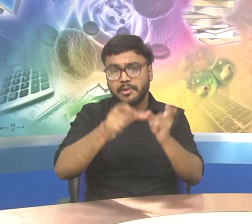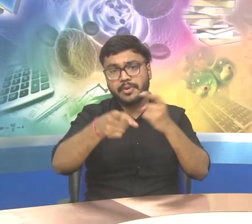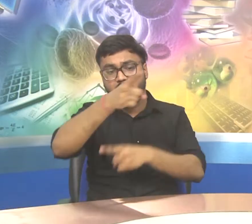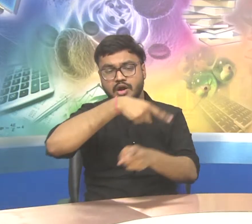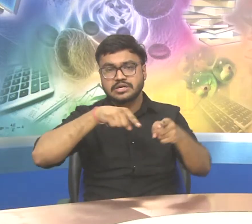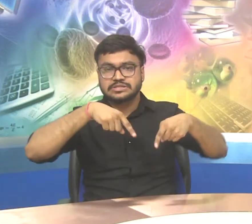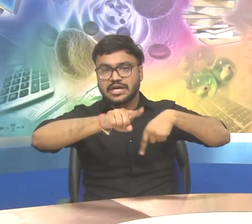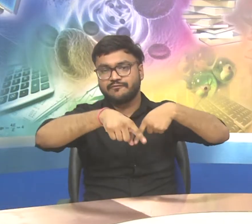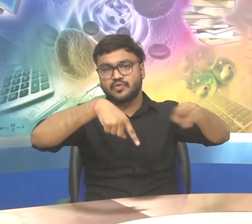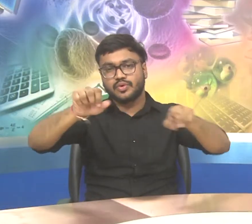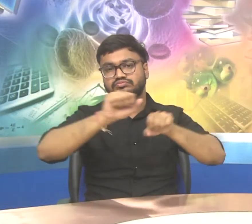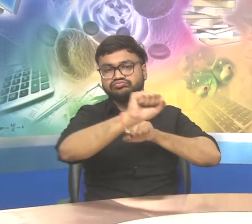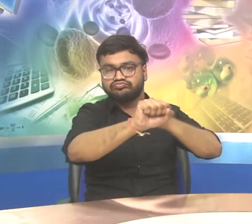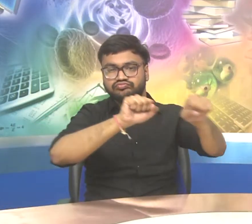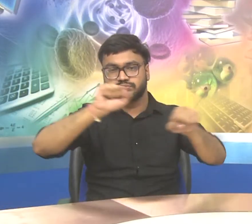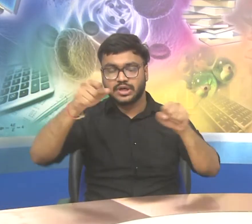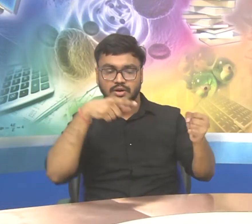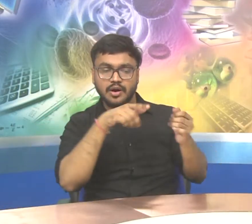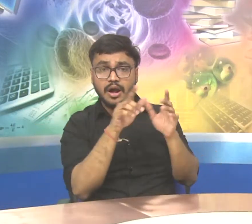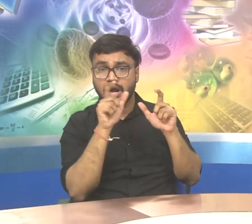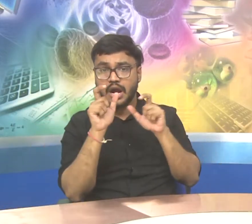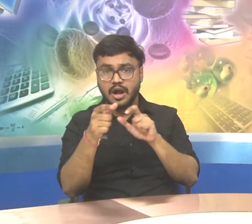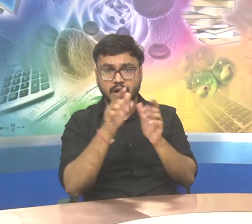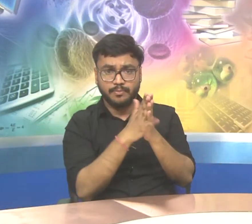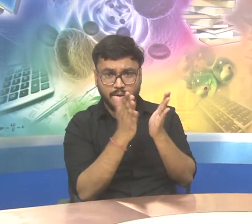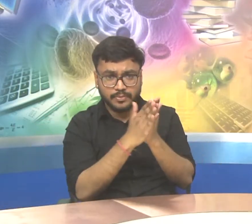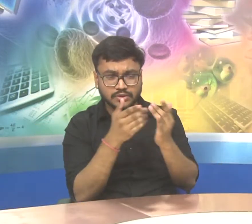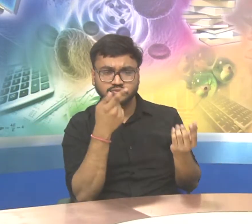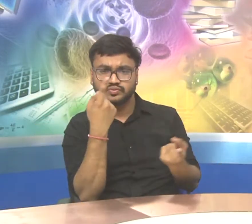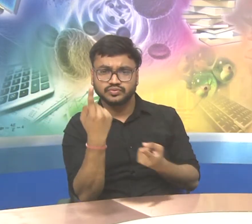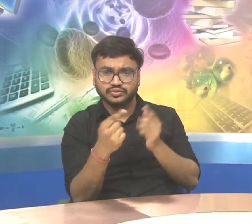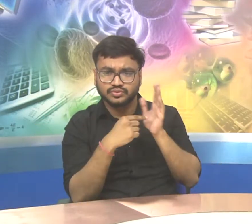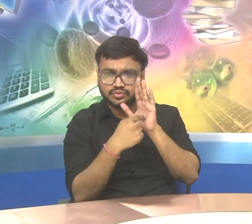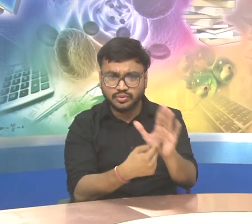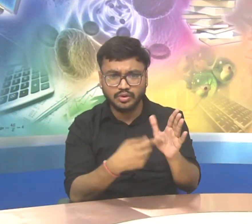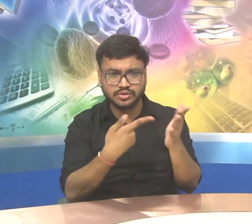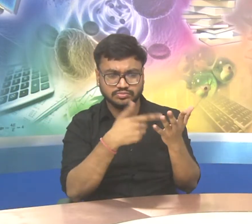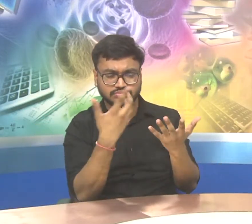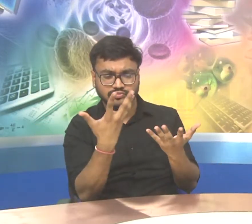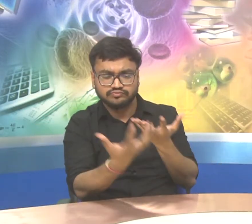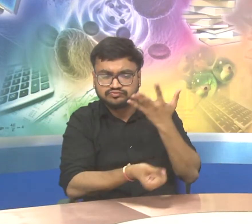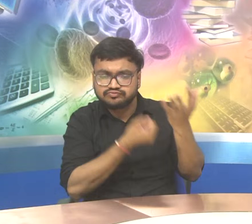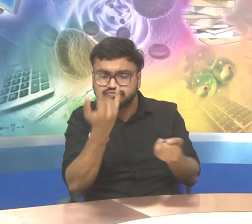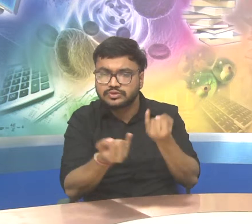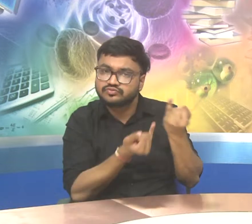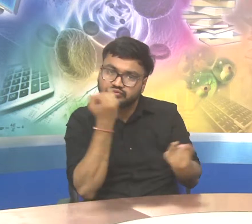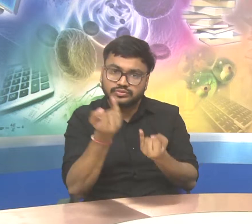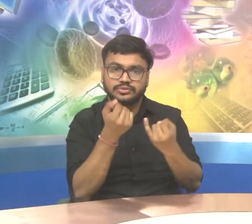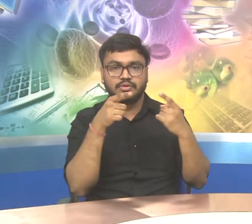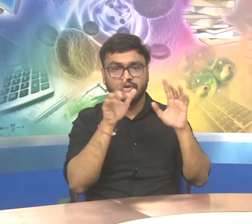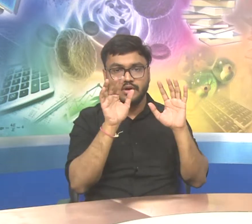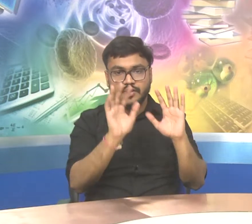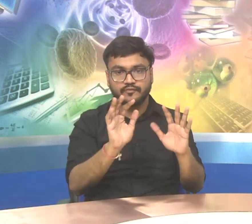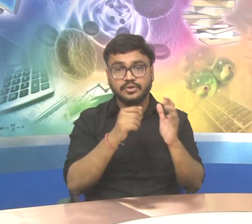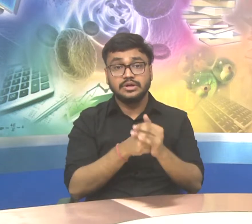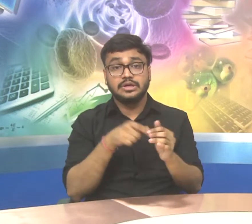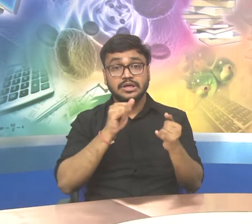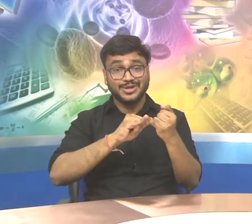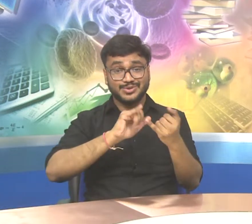science or environmental book, or you can also use the internet to find a picture of